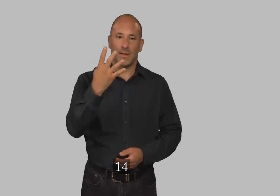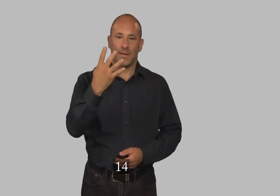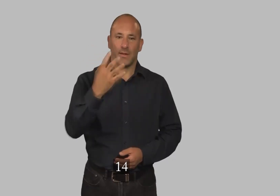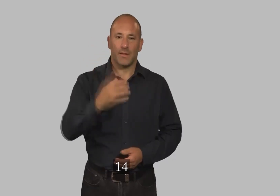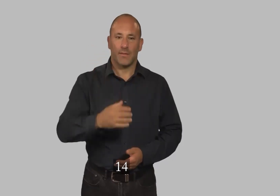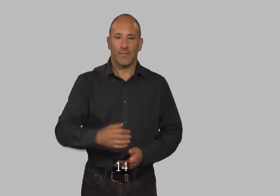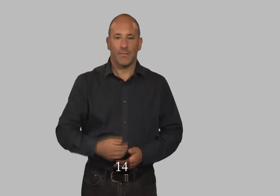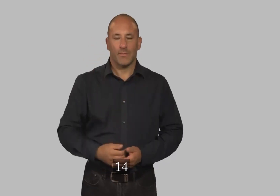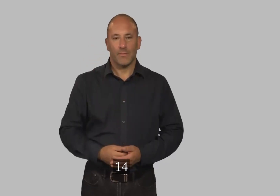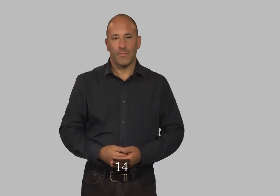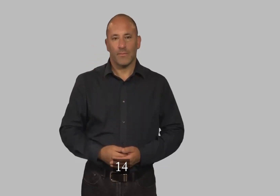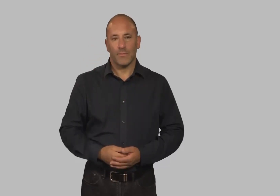14.